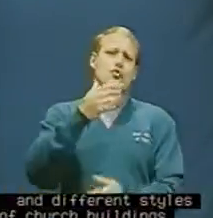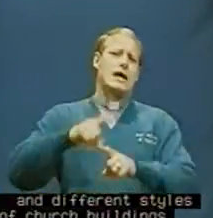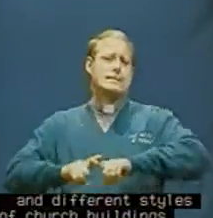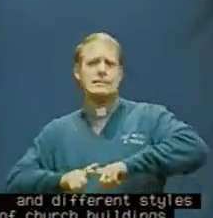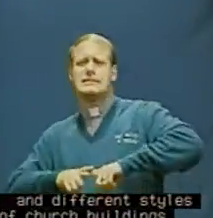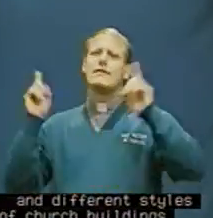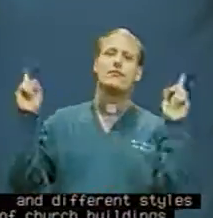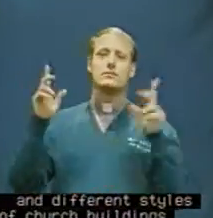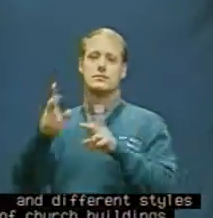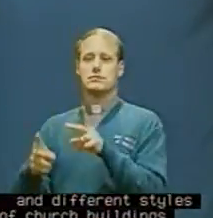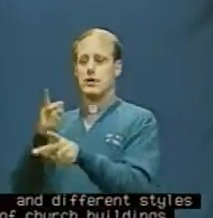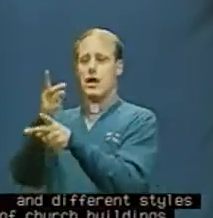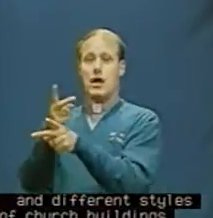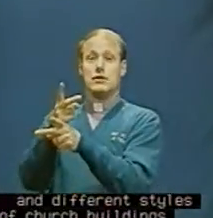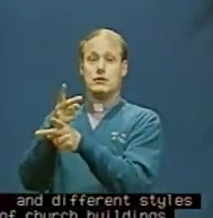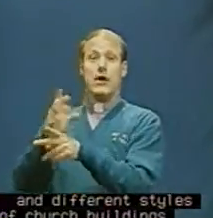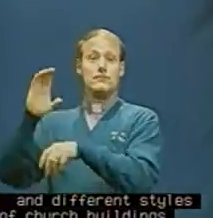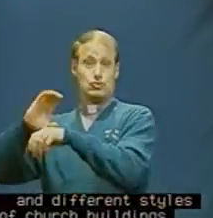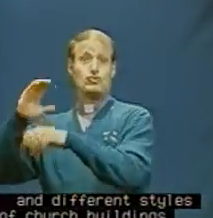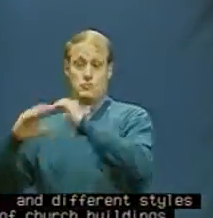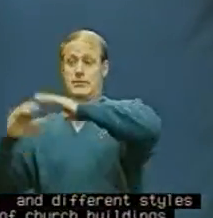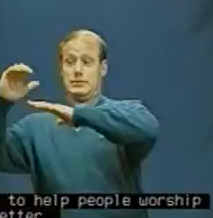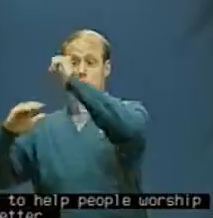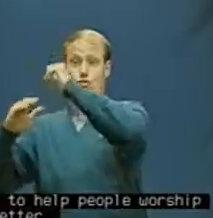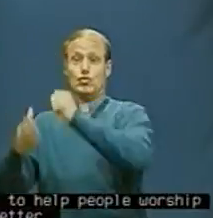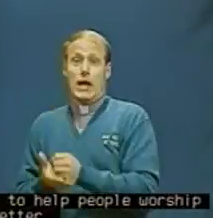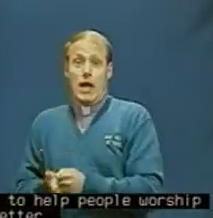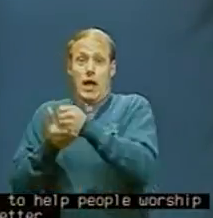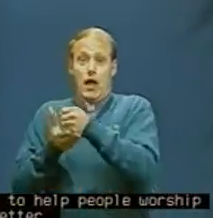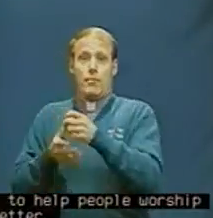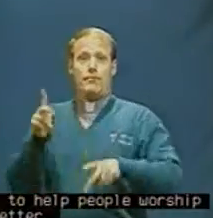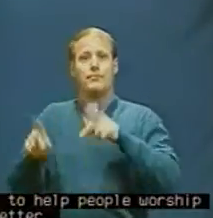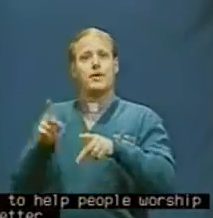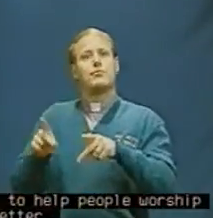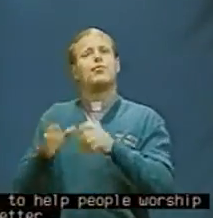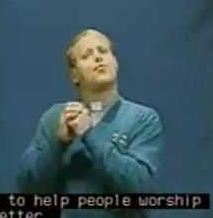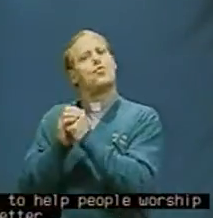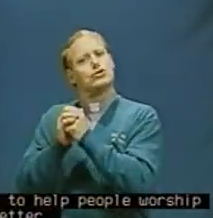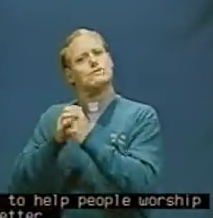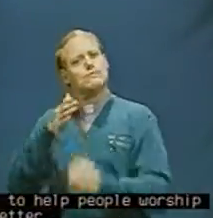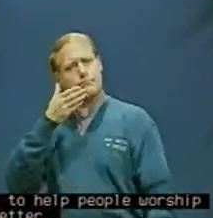and different styles of church buildings to help people worship better.